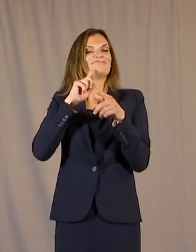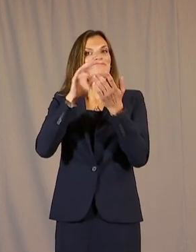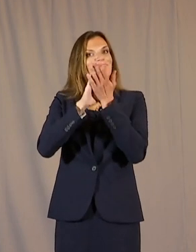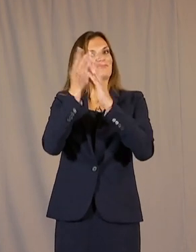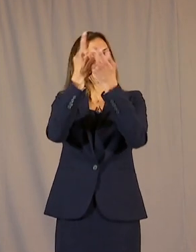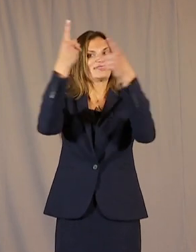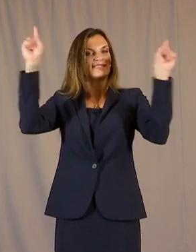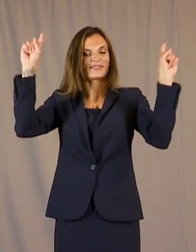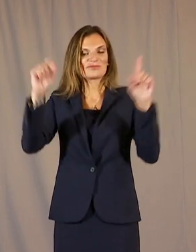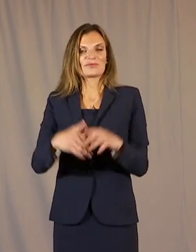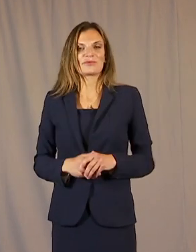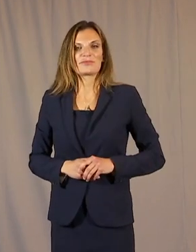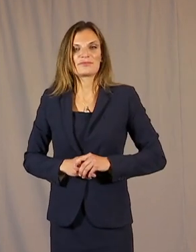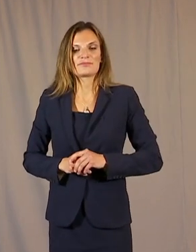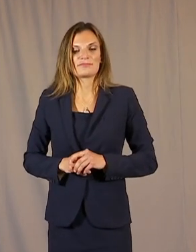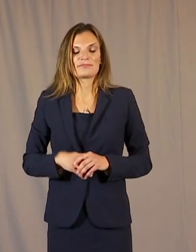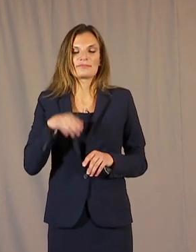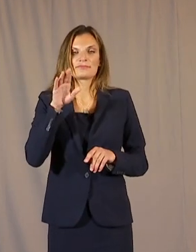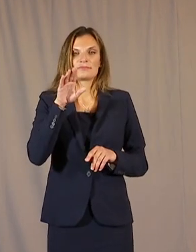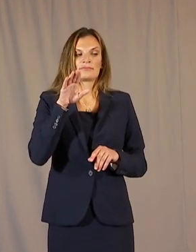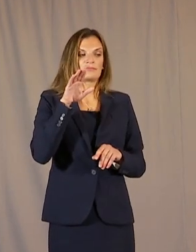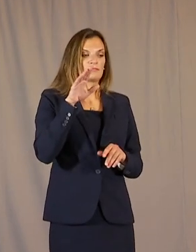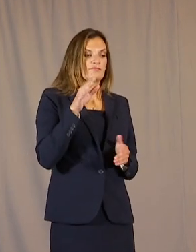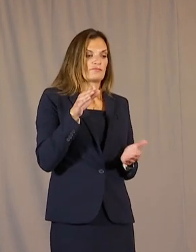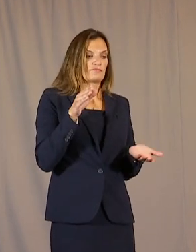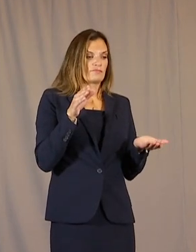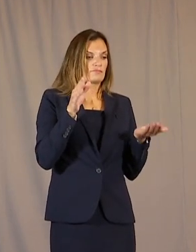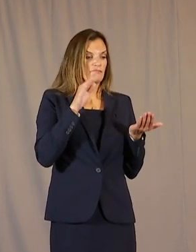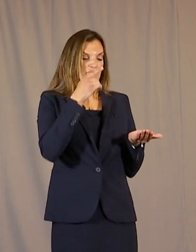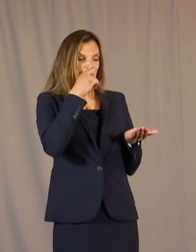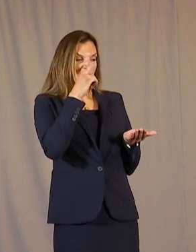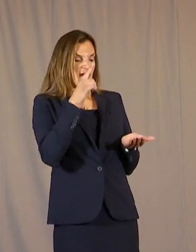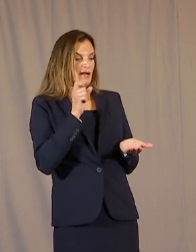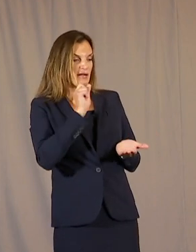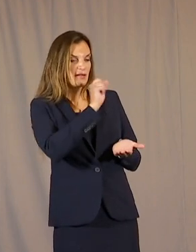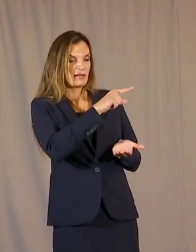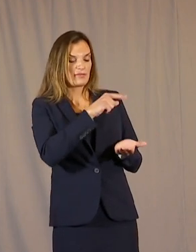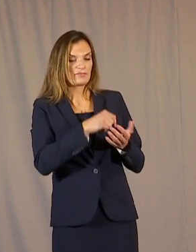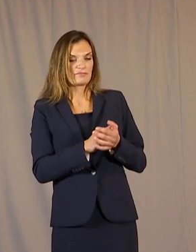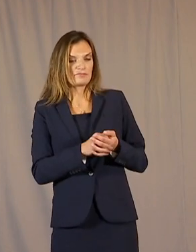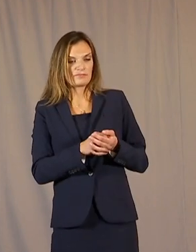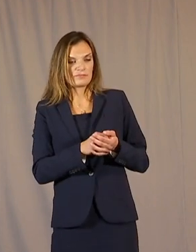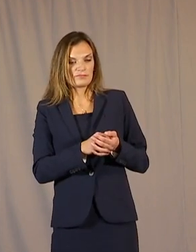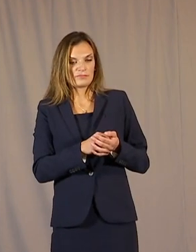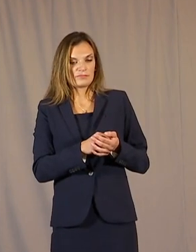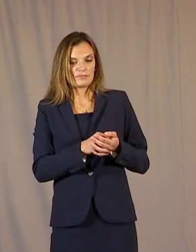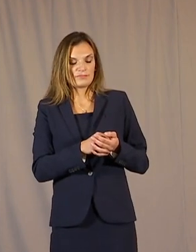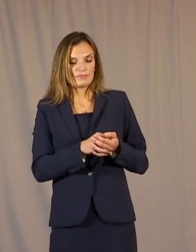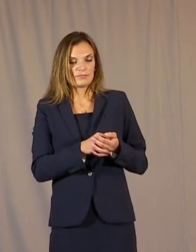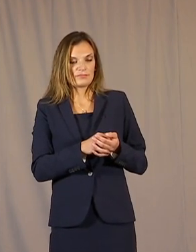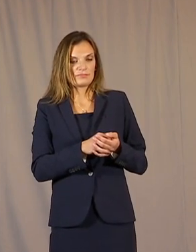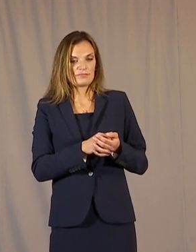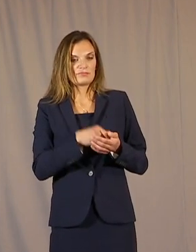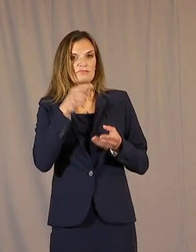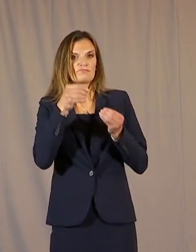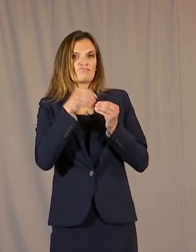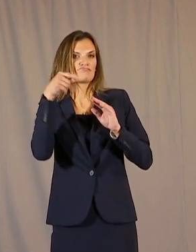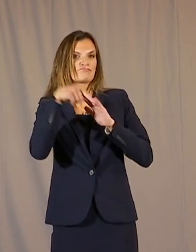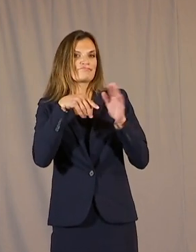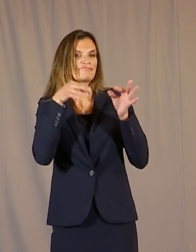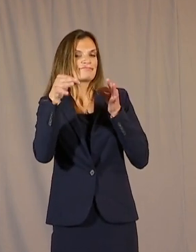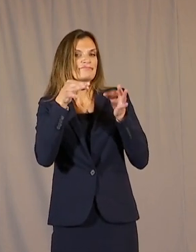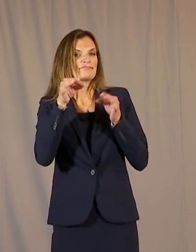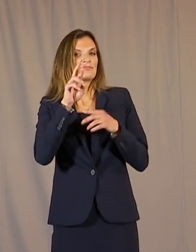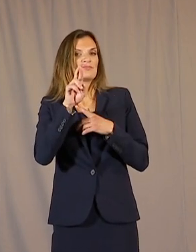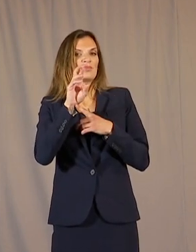Brenda, would you mind, and Tommy, I'll come back to you, would you mind expanding on Robert's